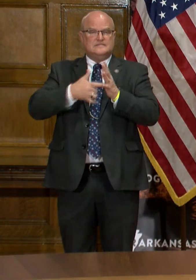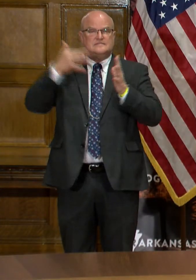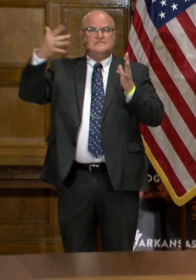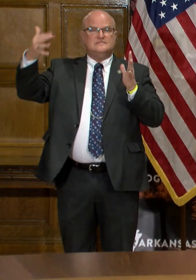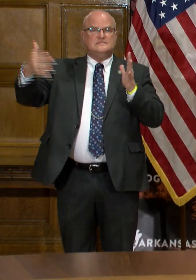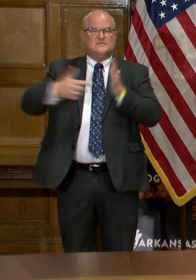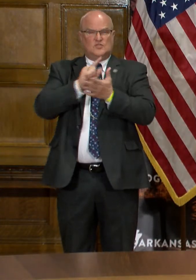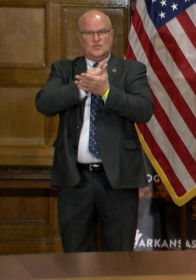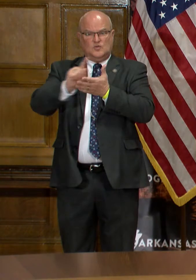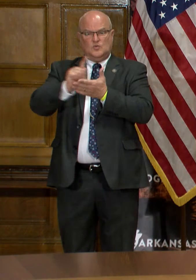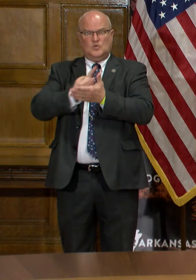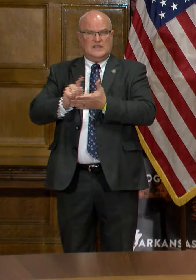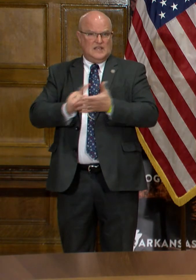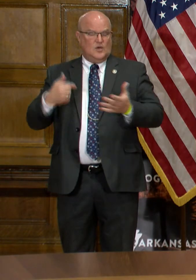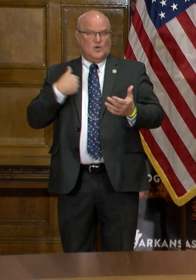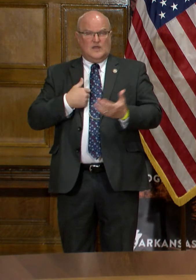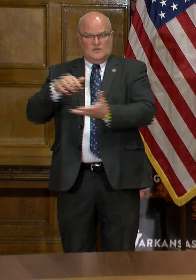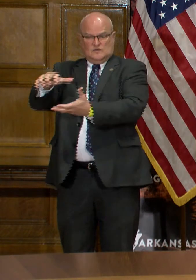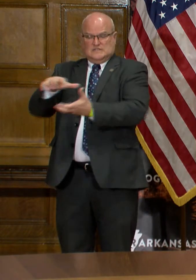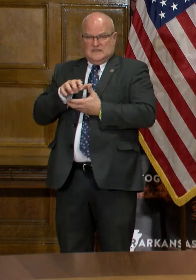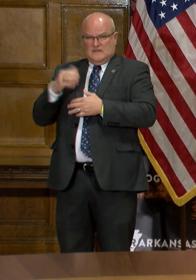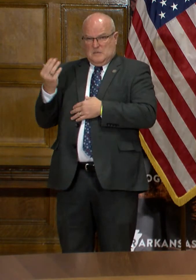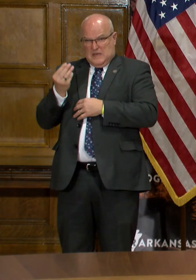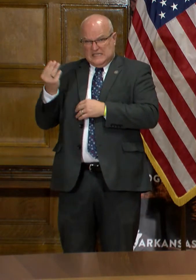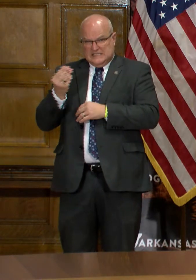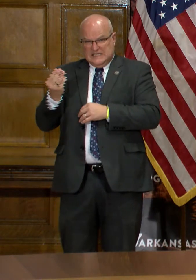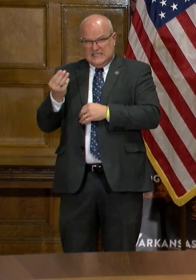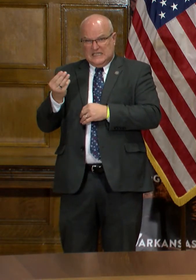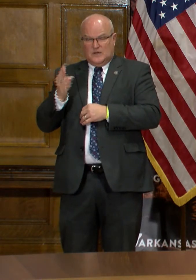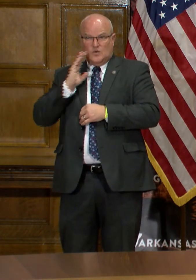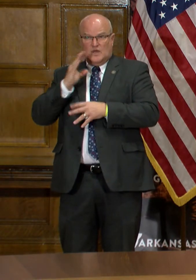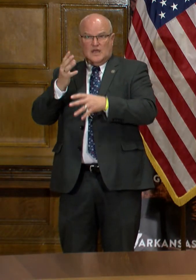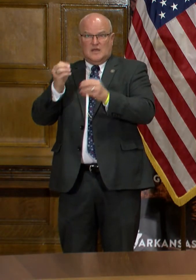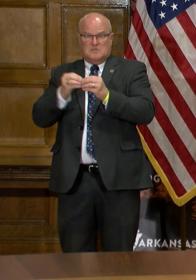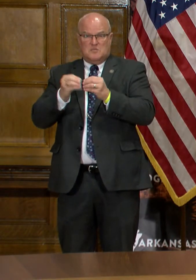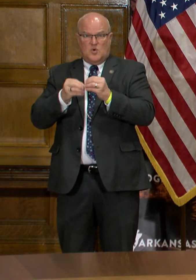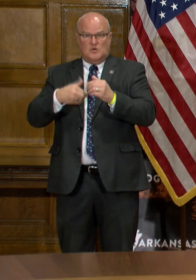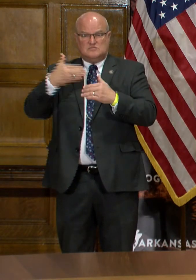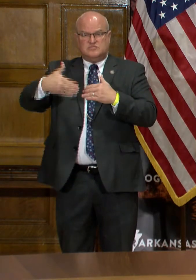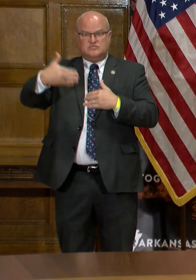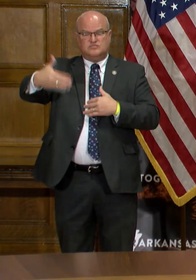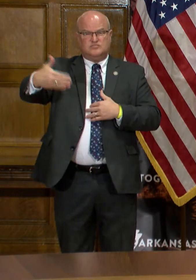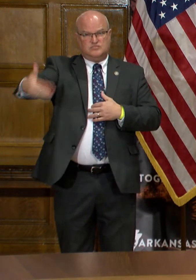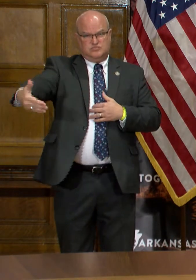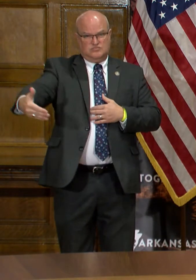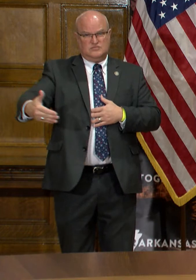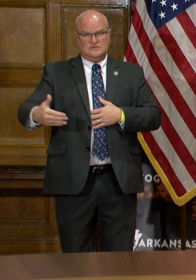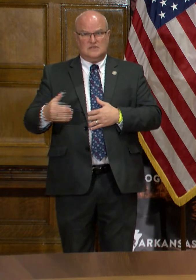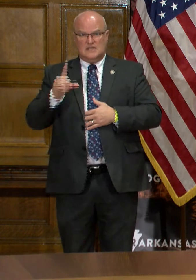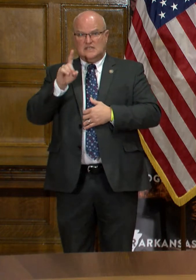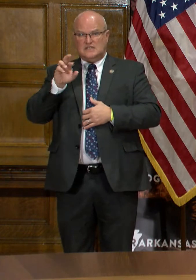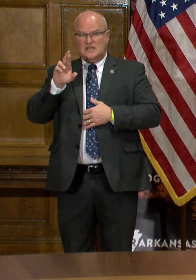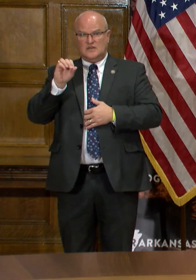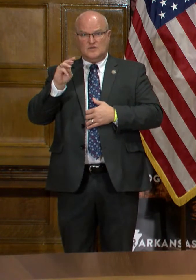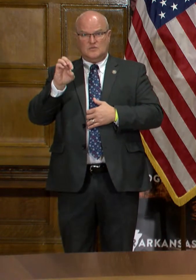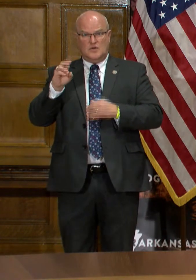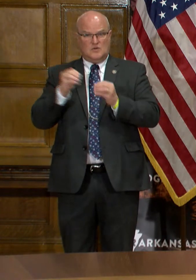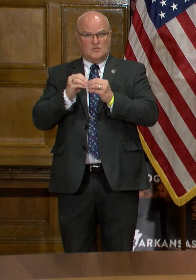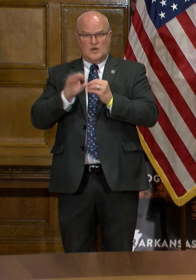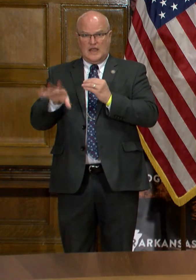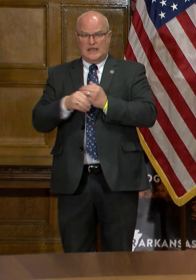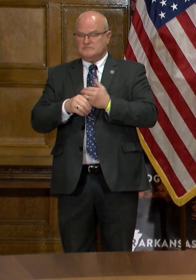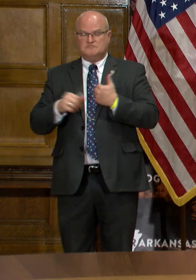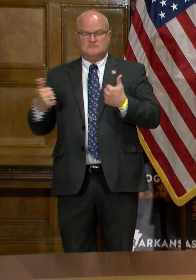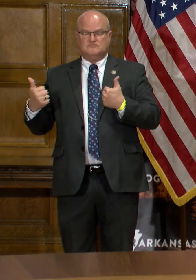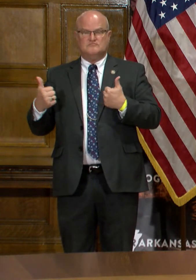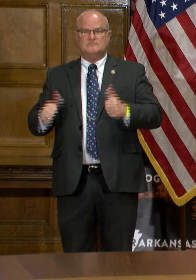periodically through the week, and so we receive some on Monday, and then we'll receive them periodically during the week. Dr. Romero, did you have anything else to add on